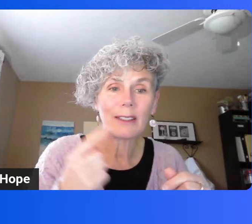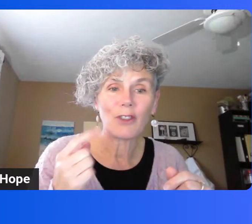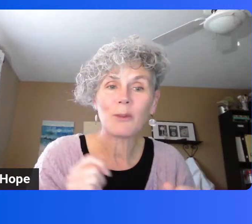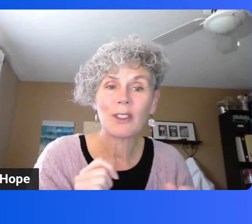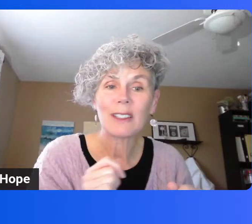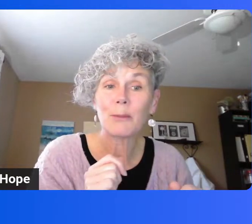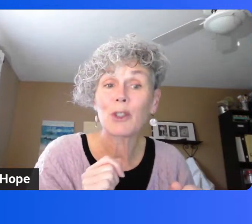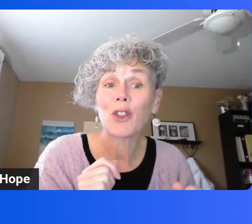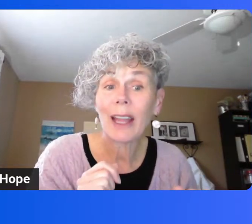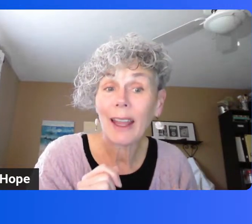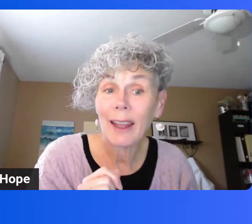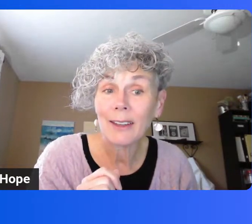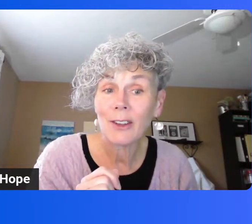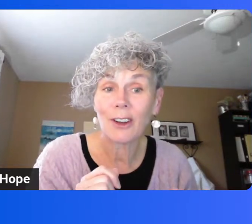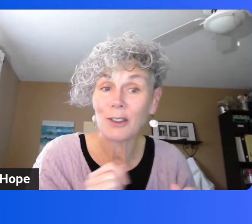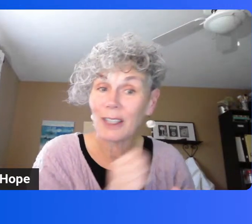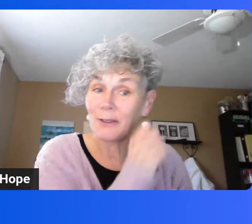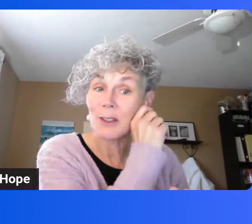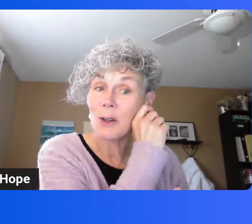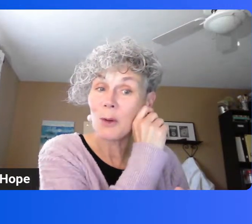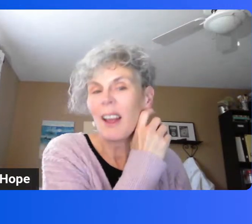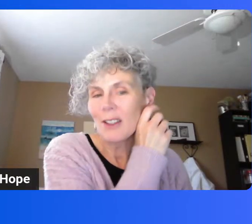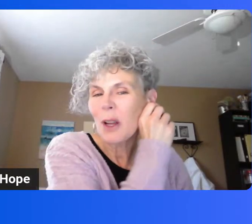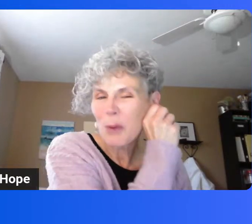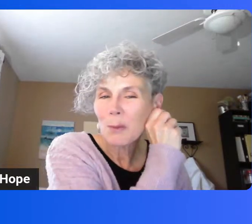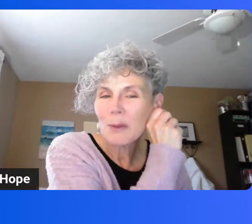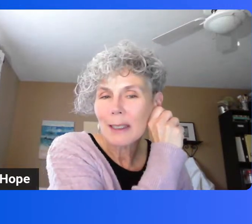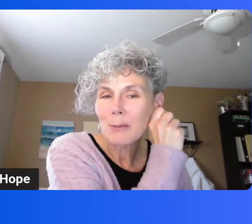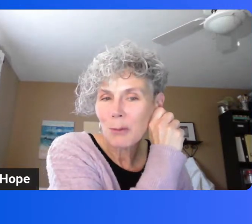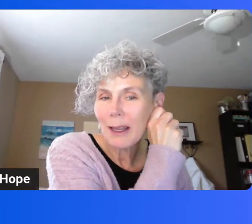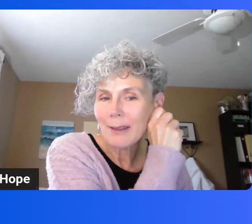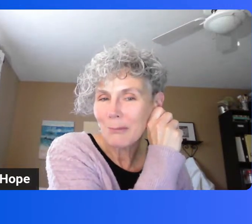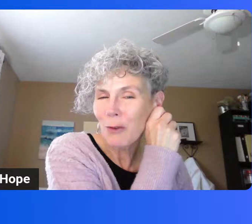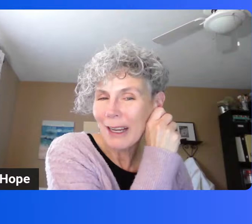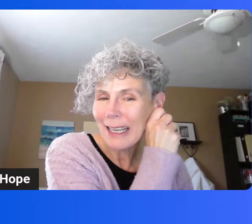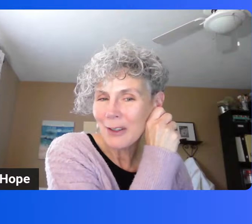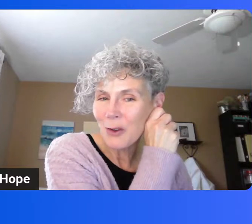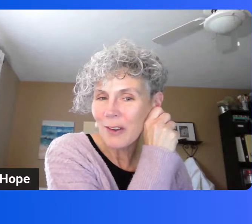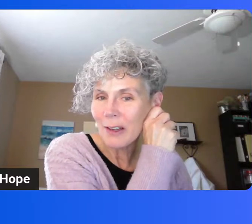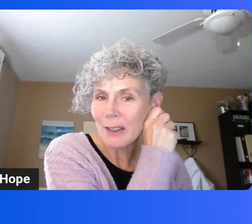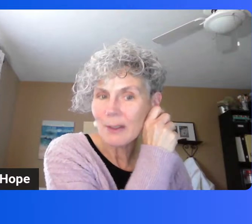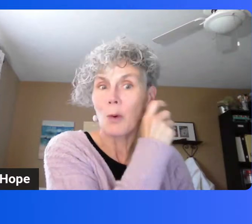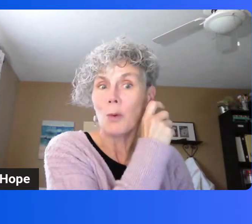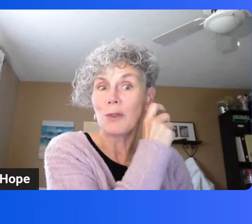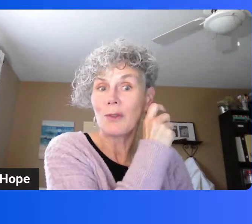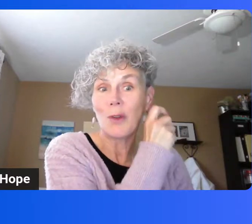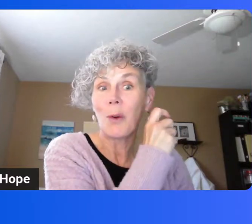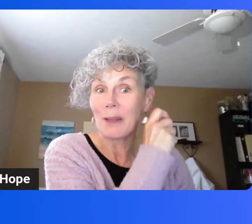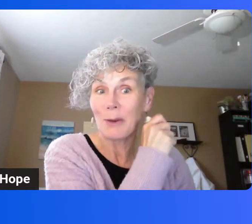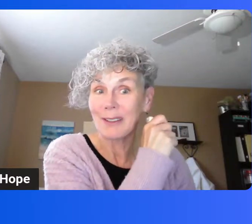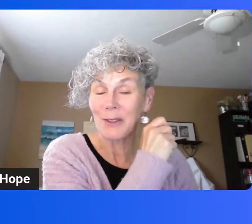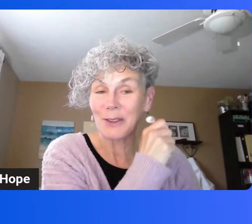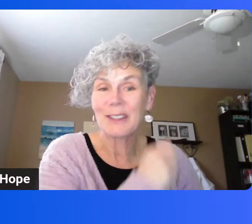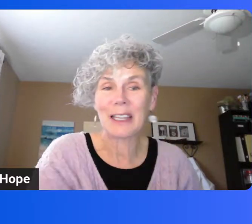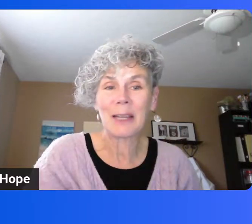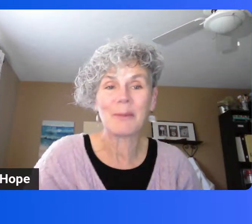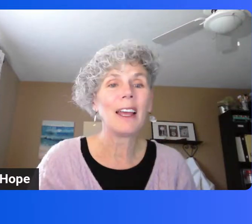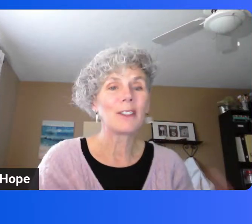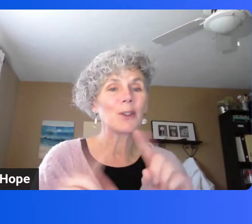James just said, put your hand on your left earlobe. So I purposely put my right hand over there. And he's like, oops, nope, it wasn't the same. So